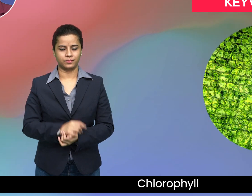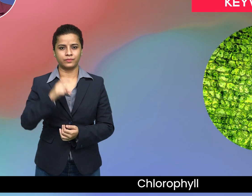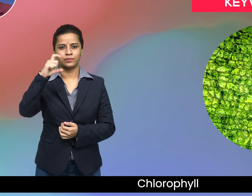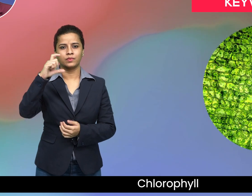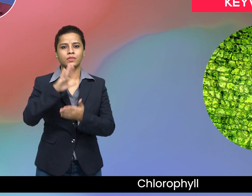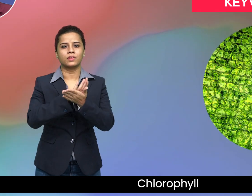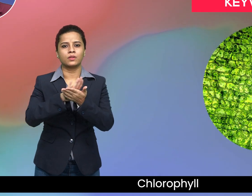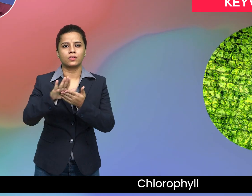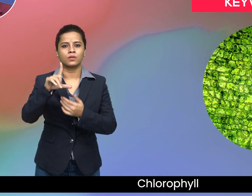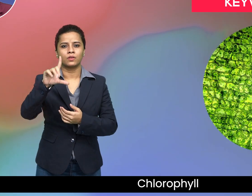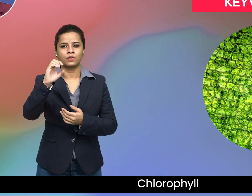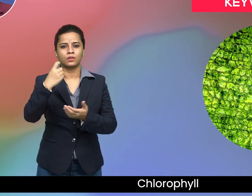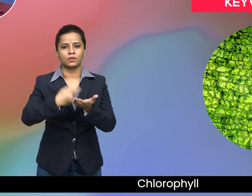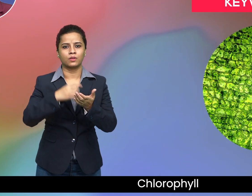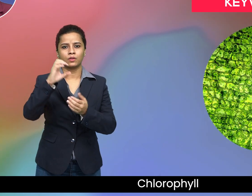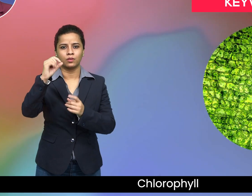chlorophyll,